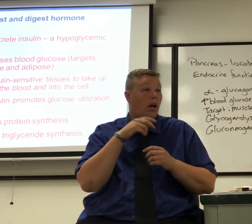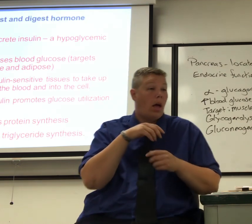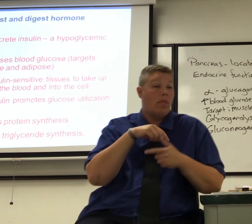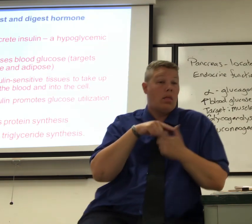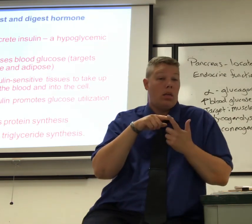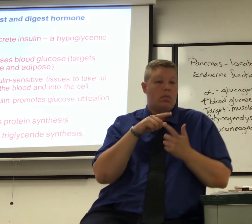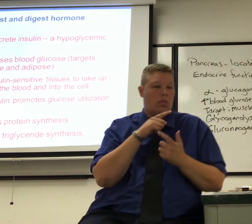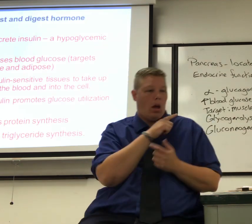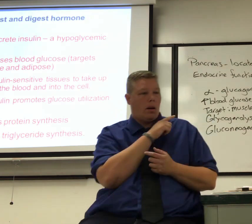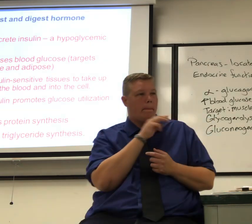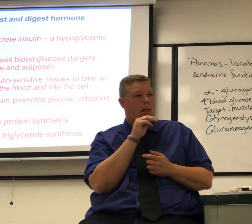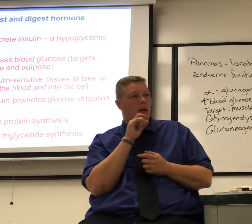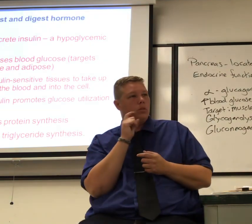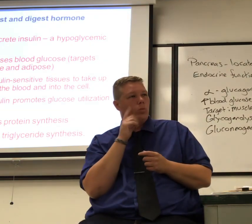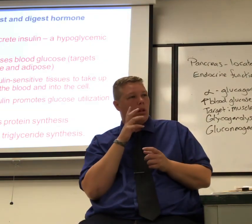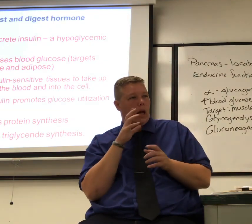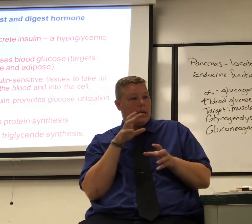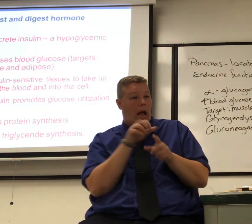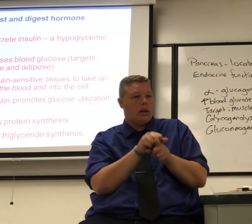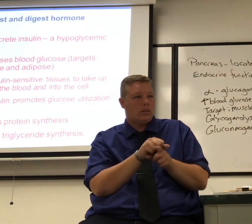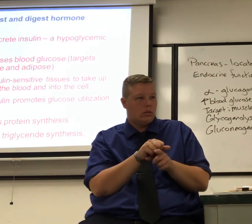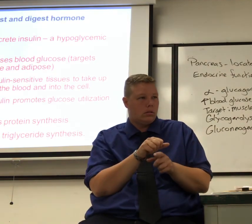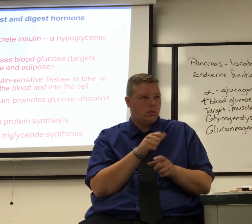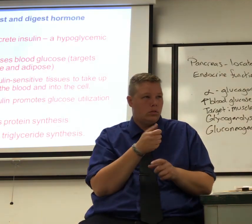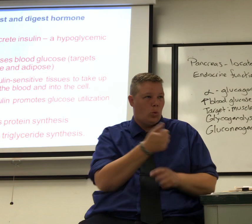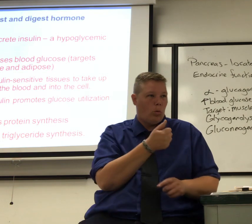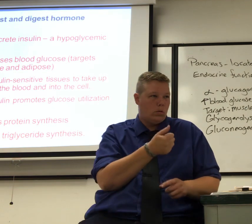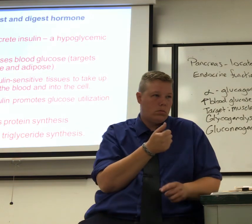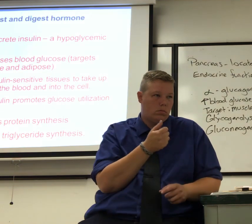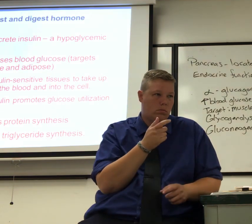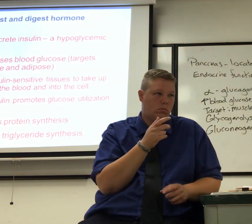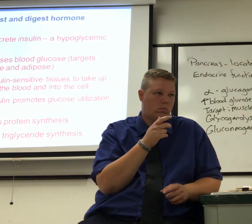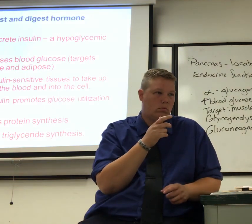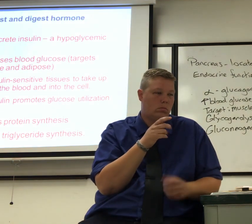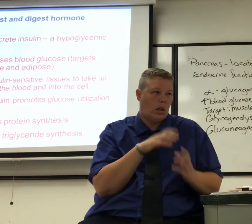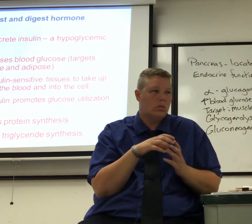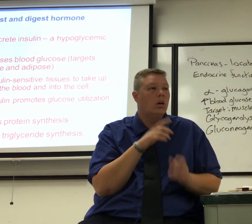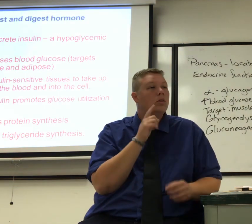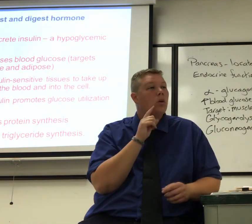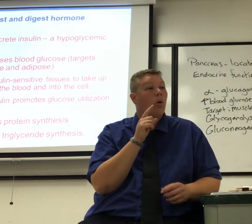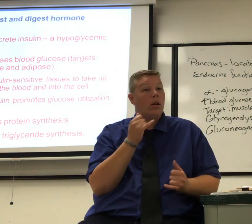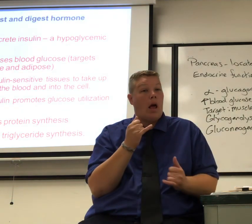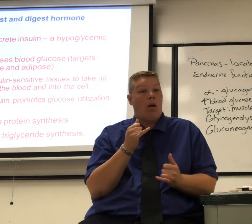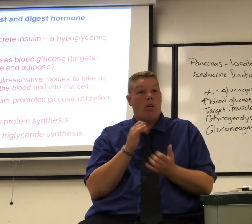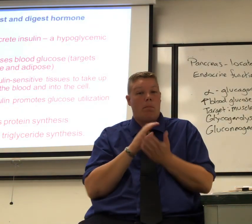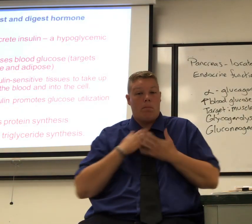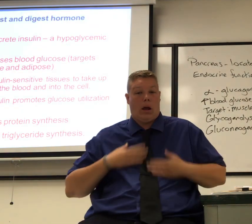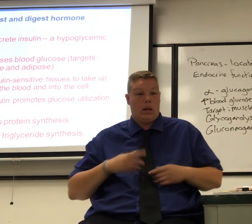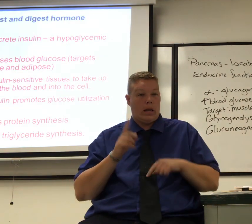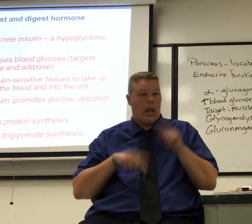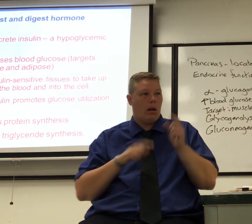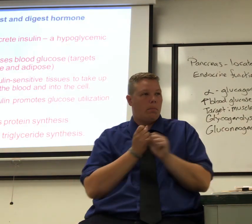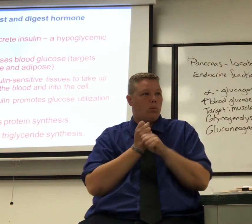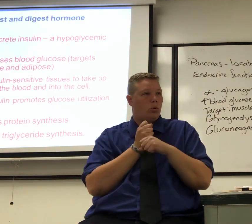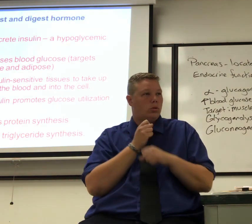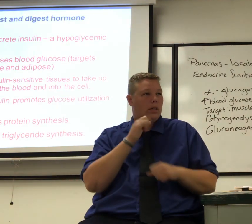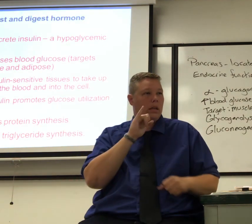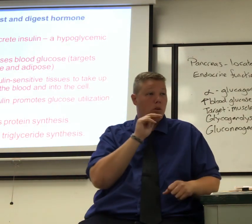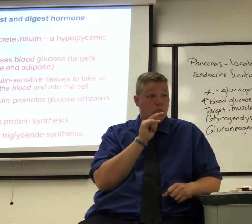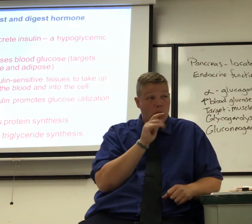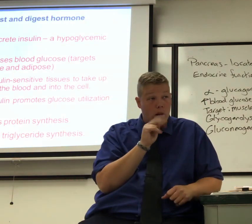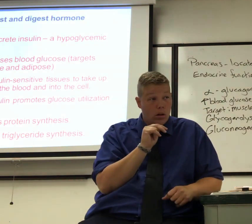beta cells. Then your immune system makes antibodies against it and attacks the virus and your own beta cells, maybe destroying